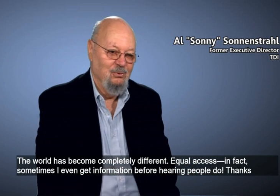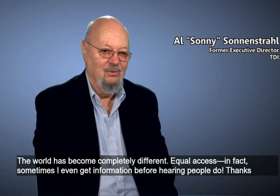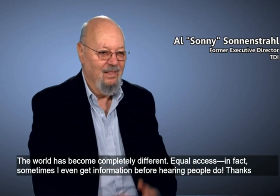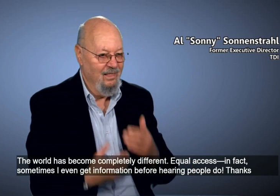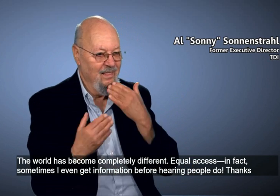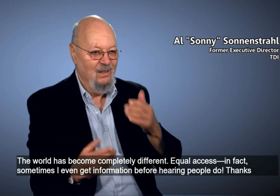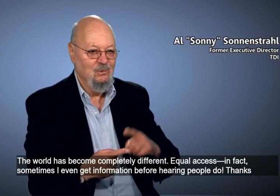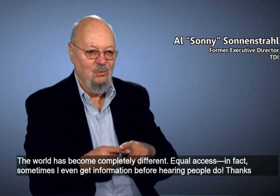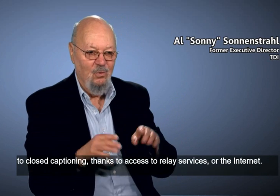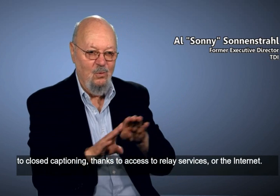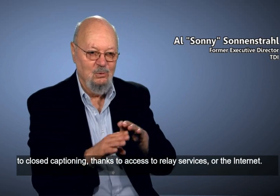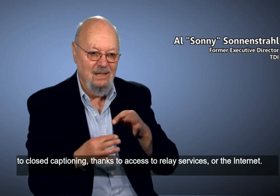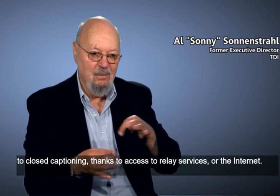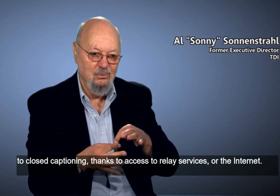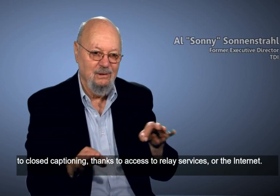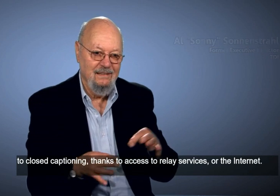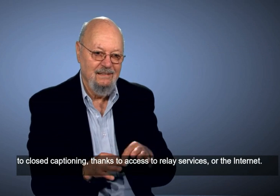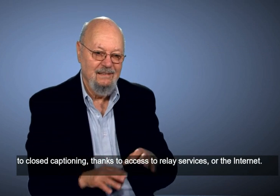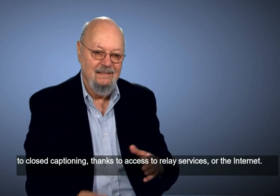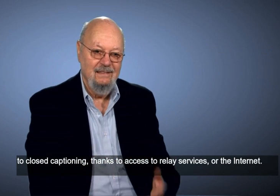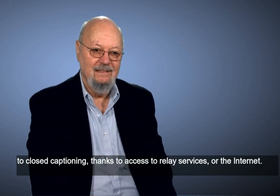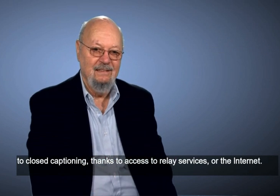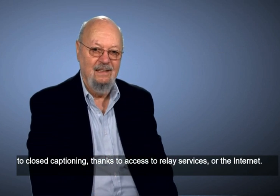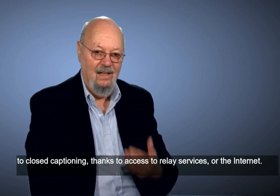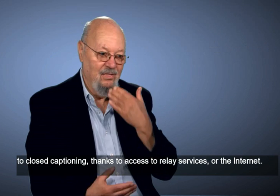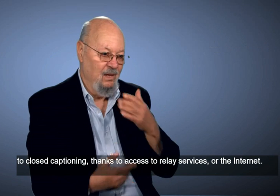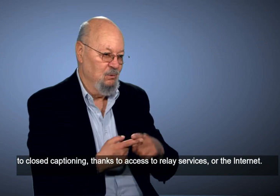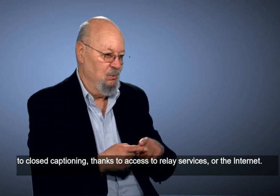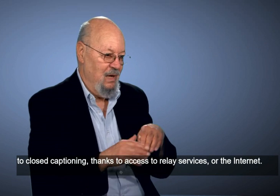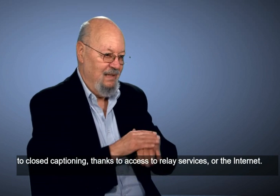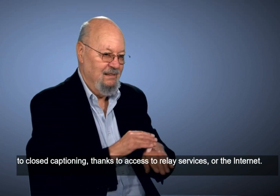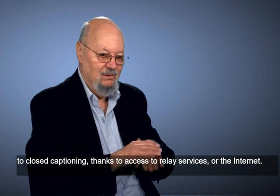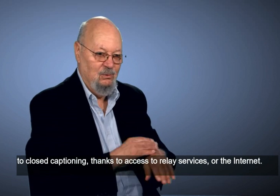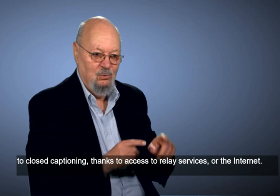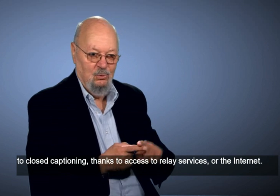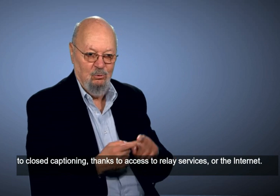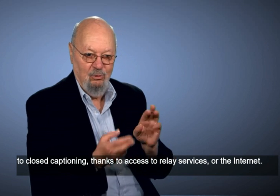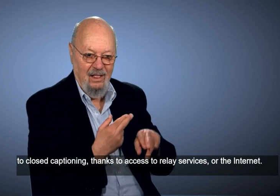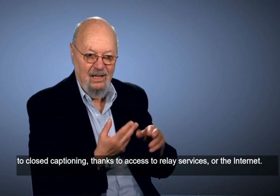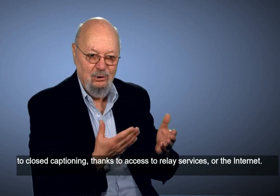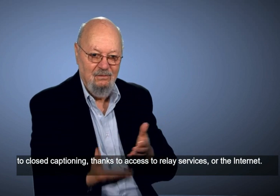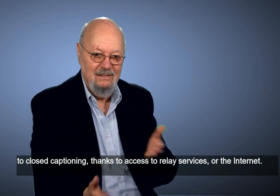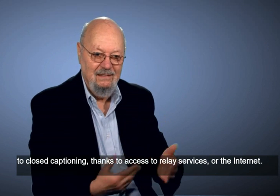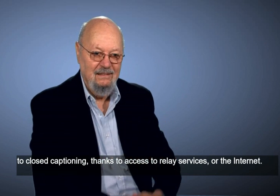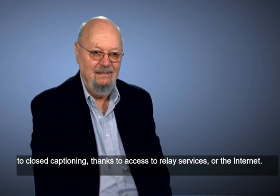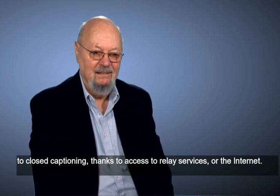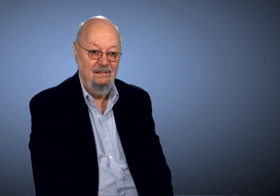do, thanks to closed captioning, thanks to access to relay services or the internet.